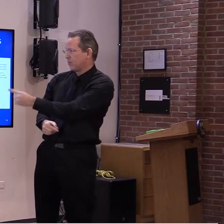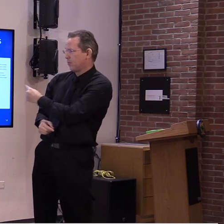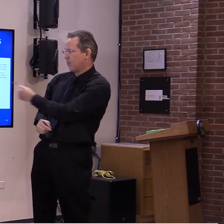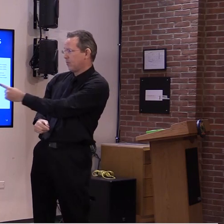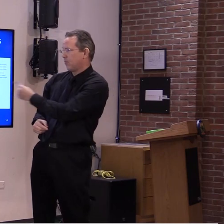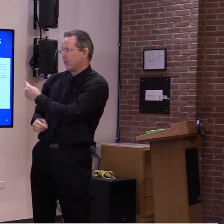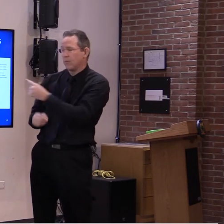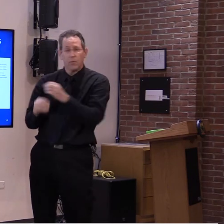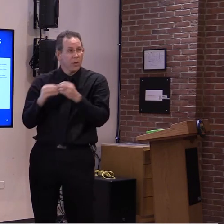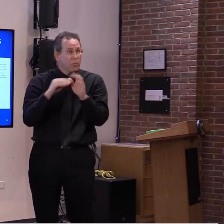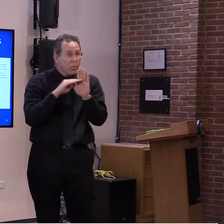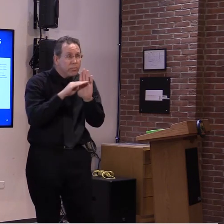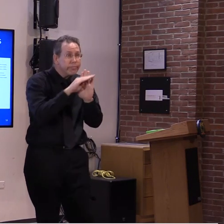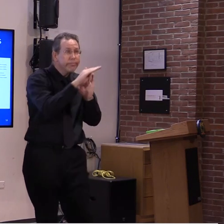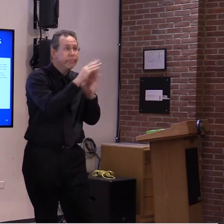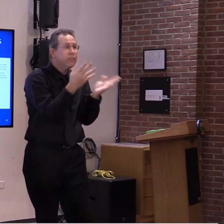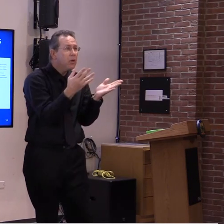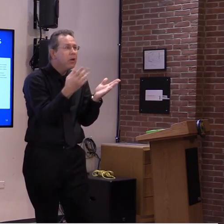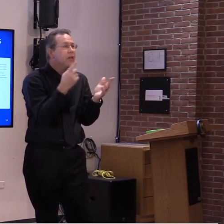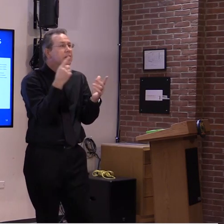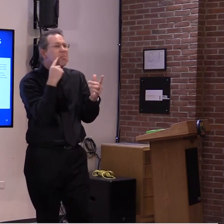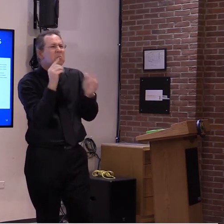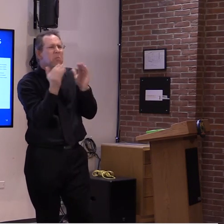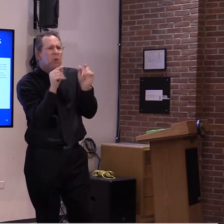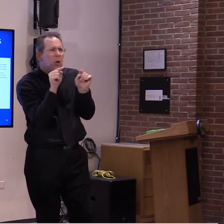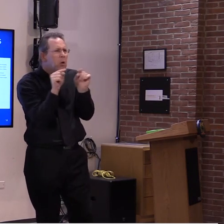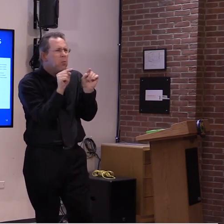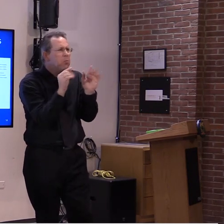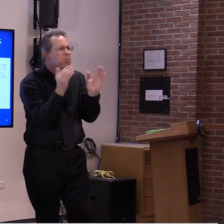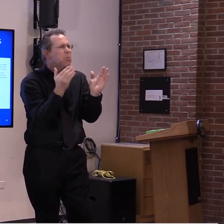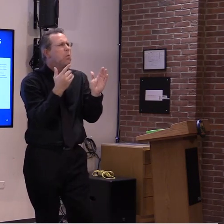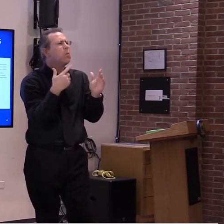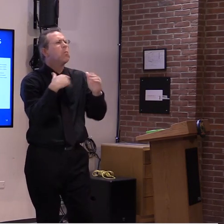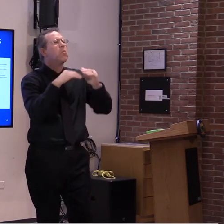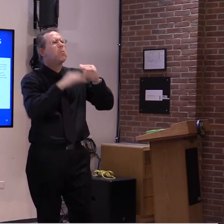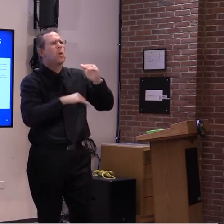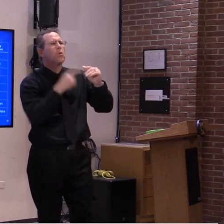capacity, even if this holiday forecast comes about.